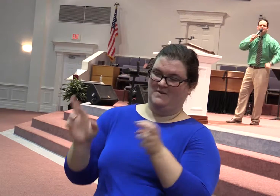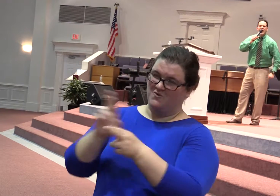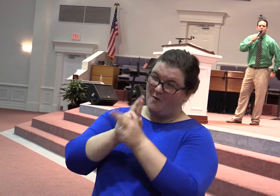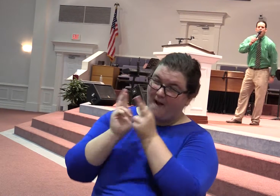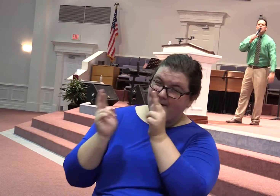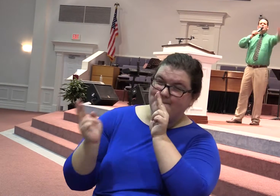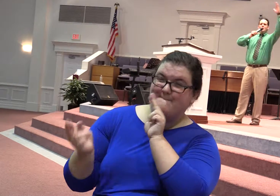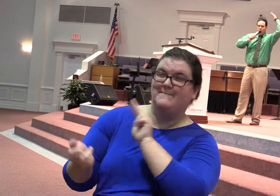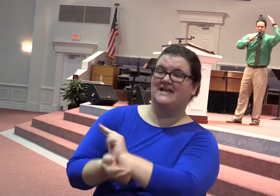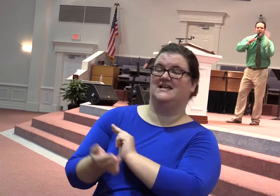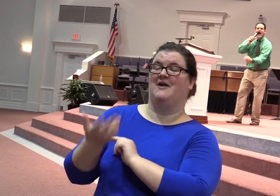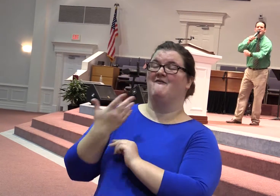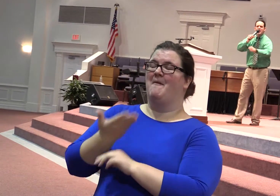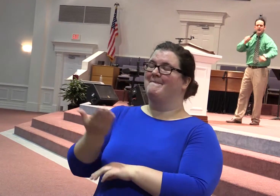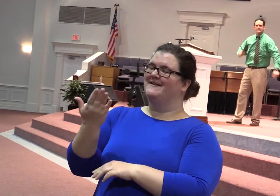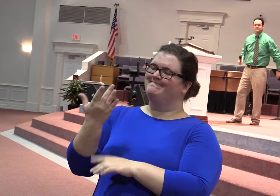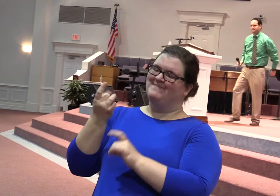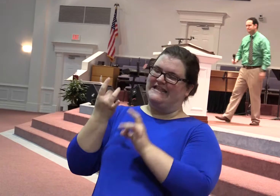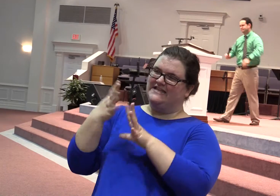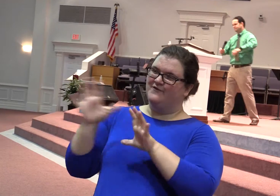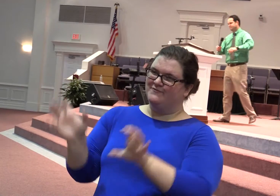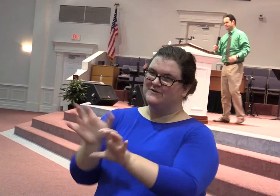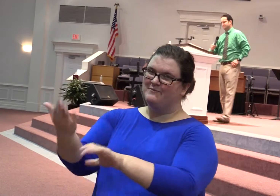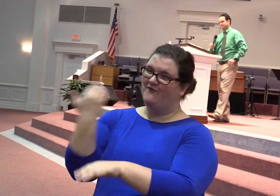Repentance from that word will save you.